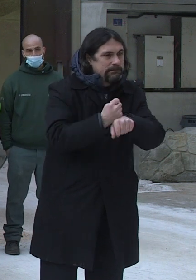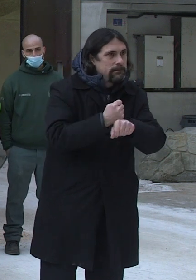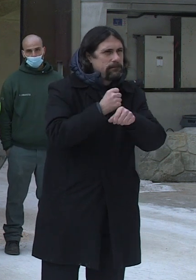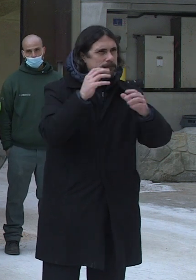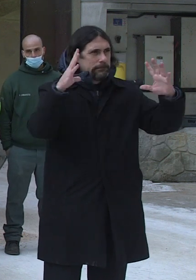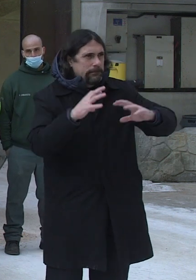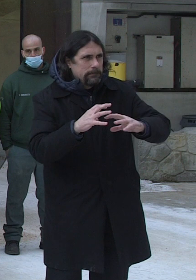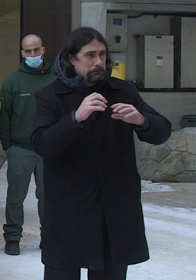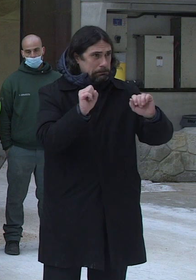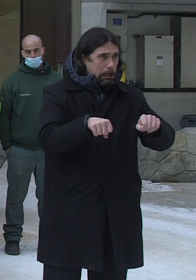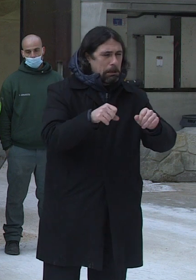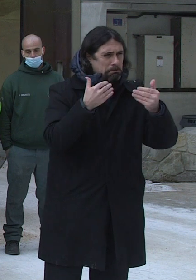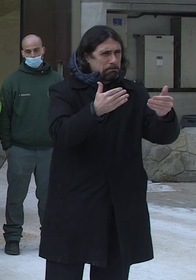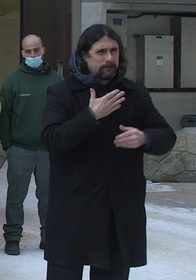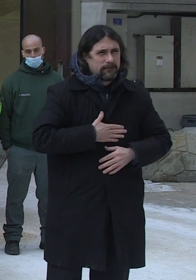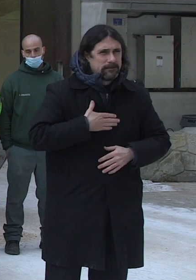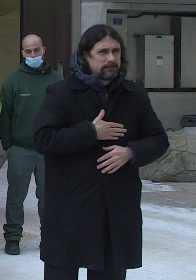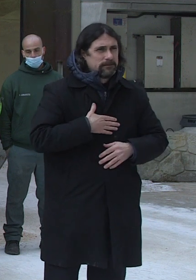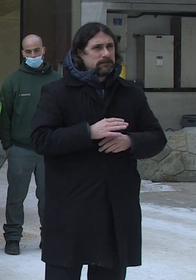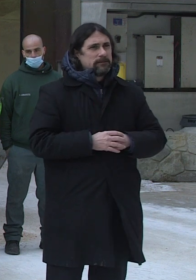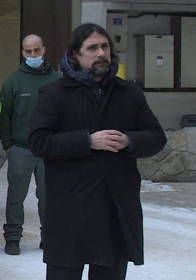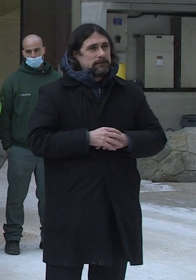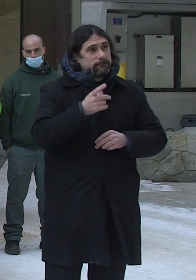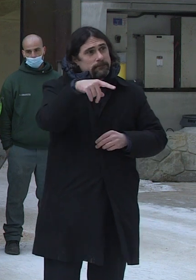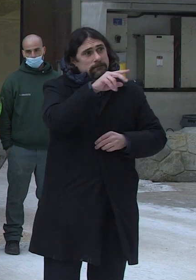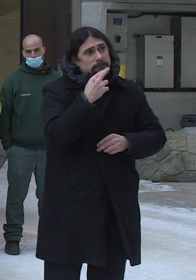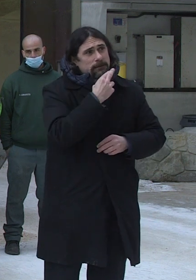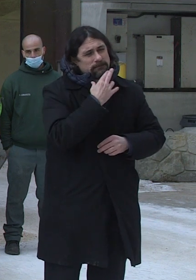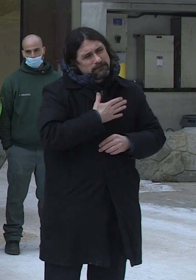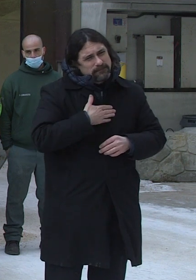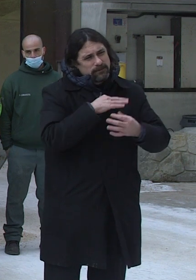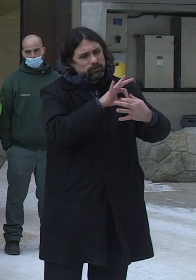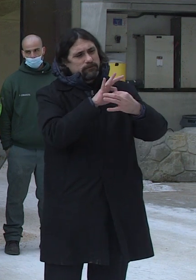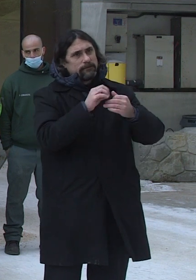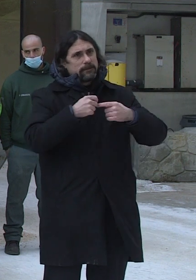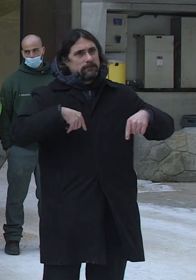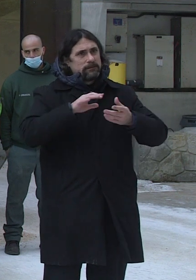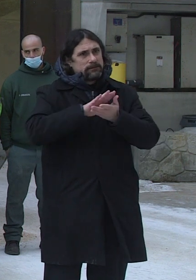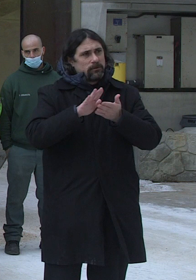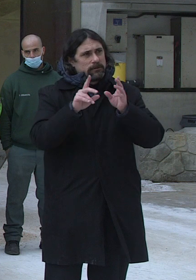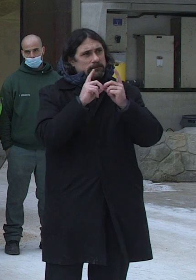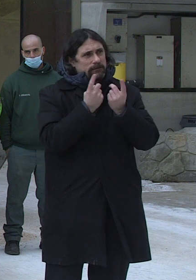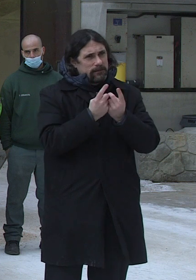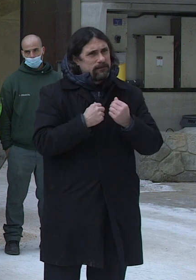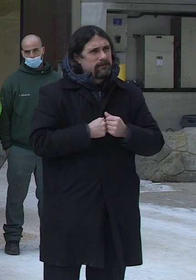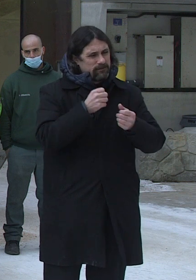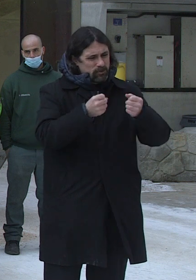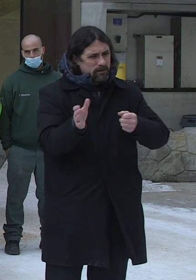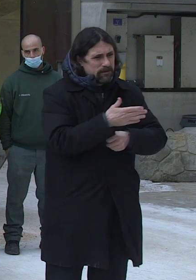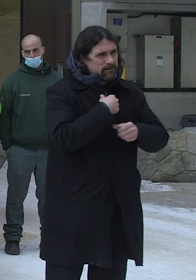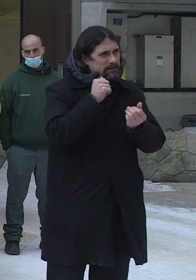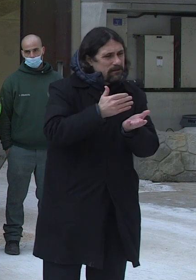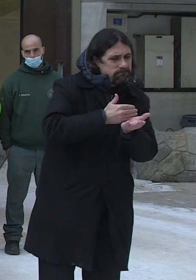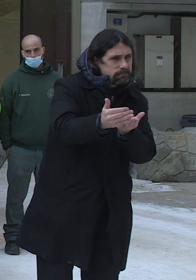operating, because again, in some of the conditions, not just the Department of Sanitation or other response vehicles, but there will be some vehicular traffic for people who don't stay